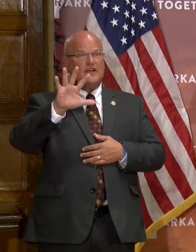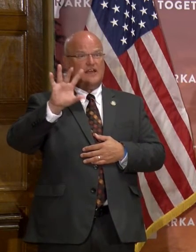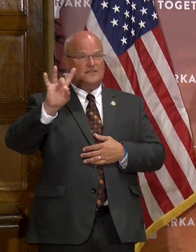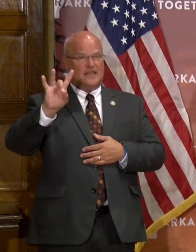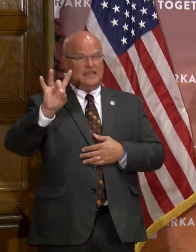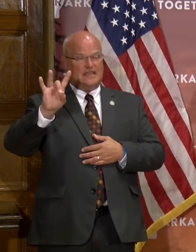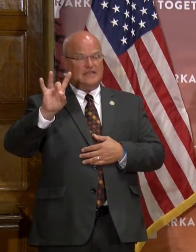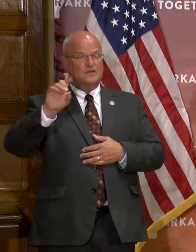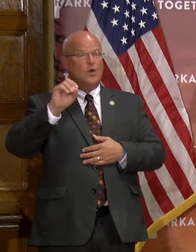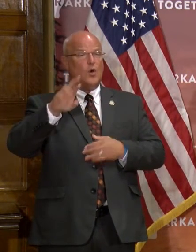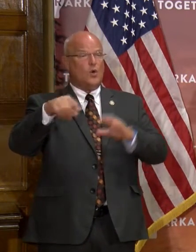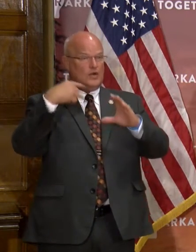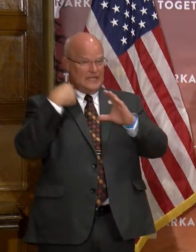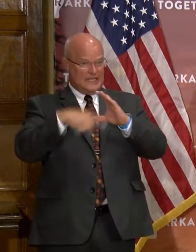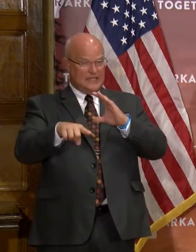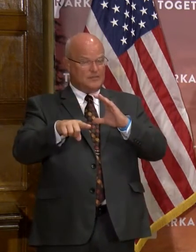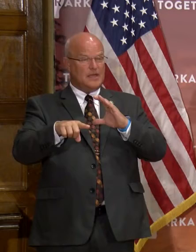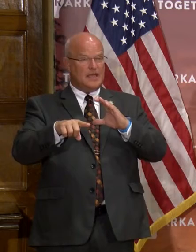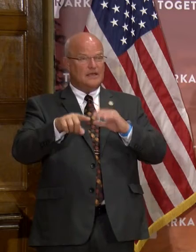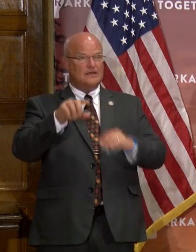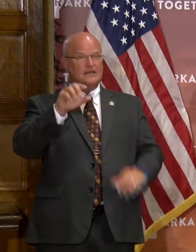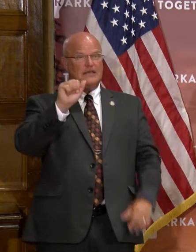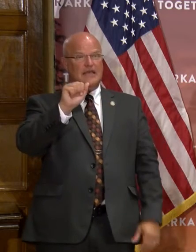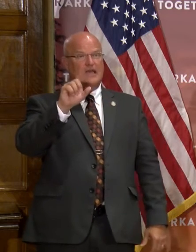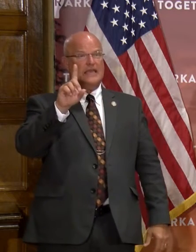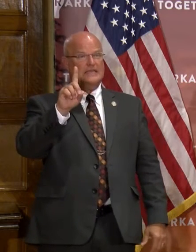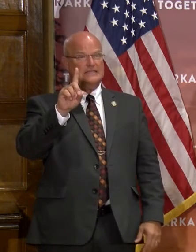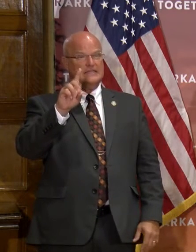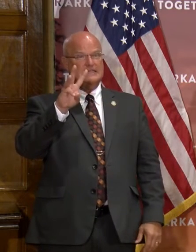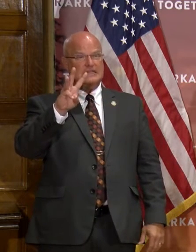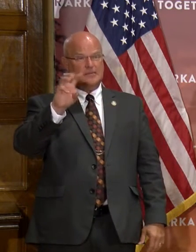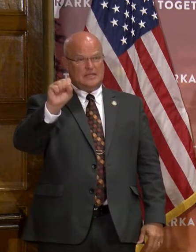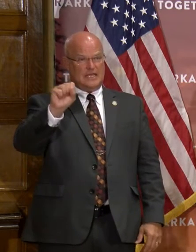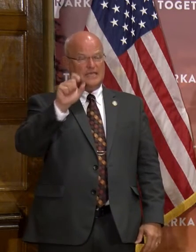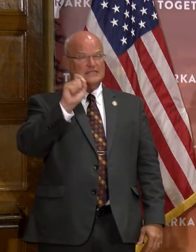501-682-1058, or you can email at